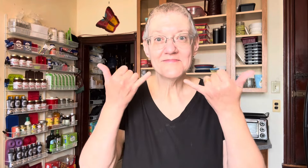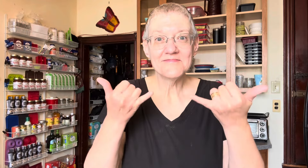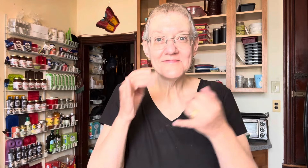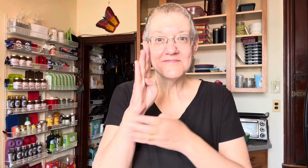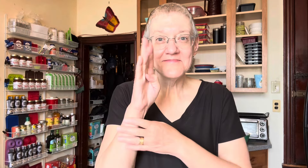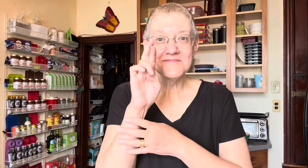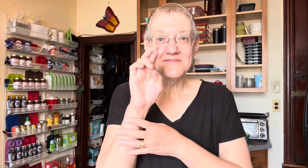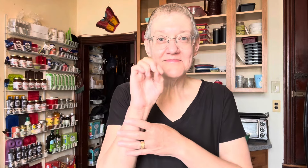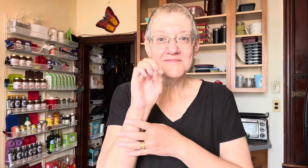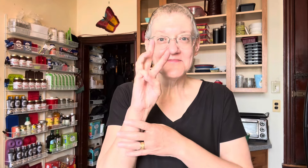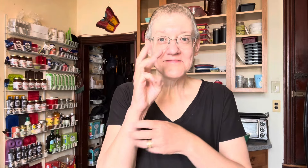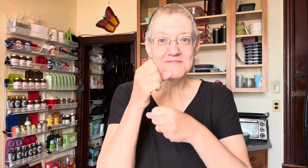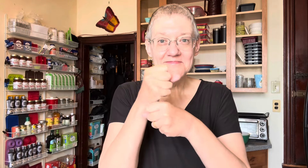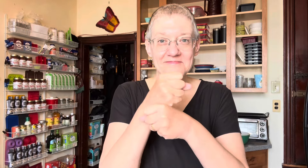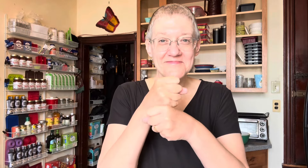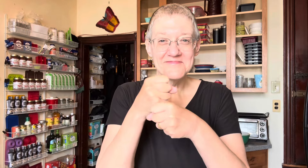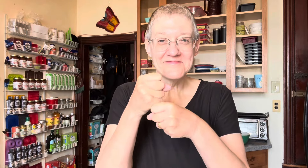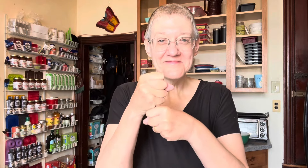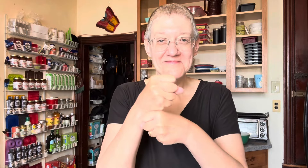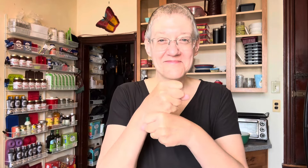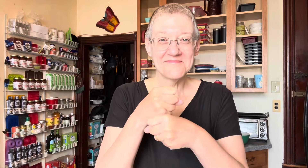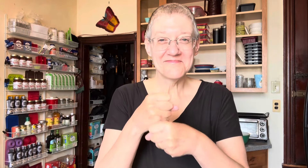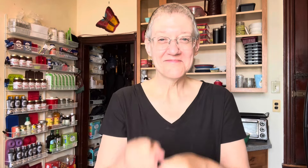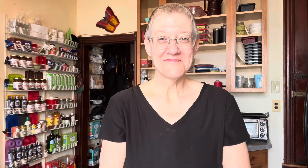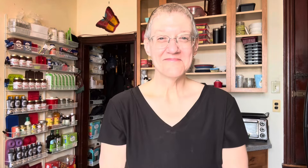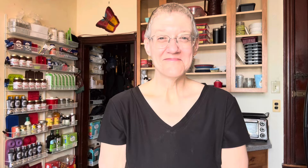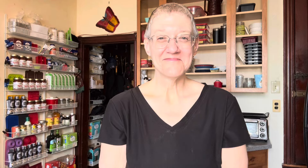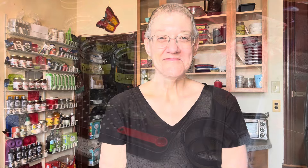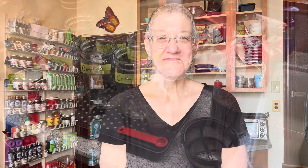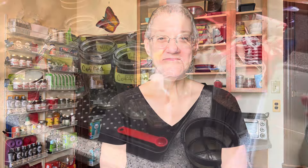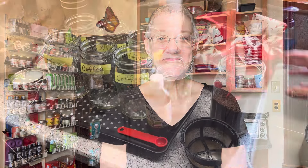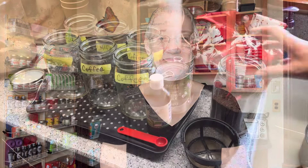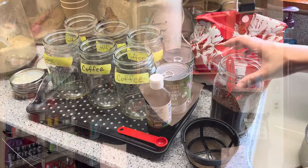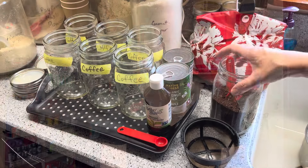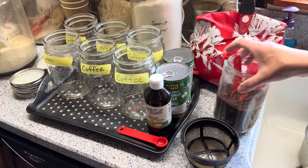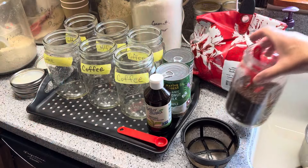Meat's all done. Now let's brew some coffee.